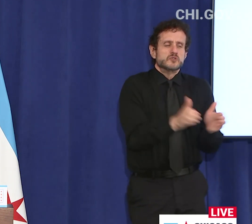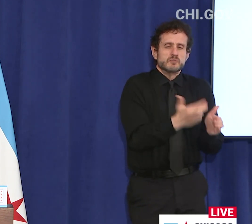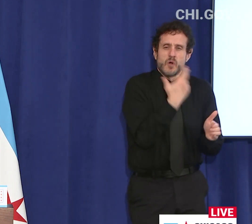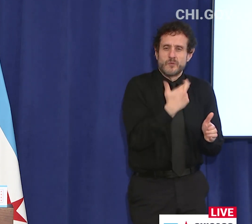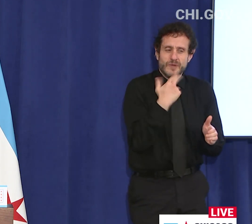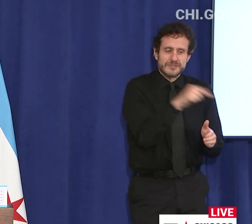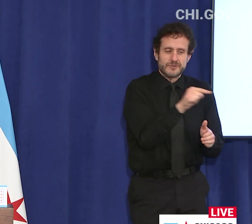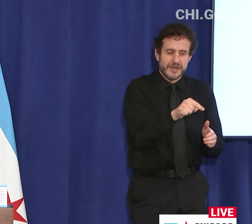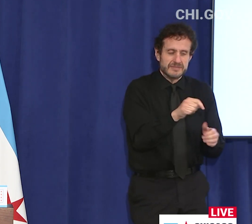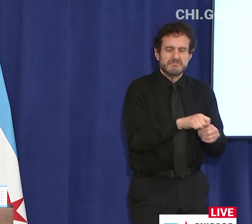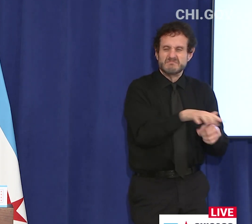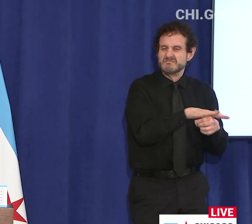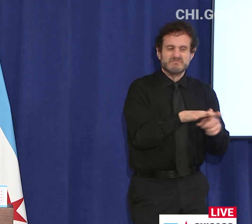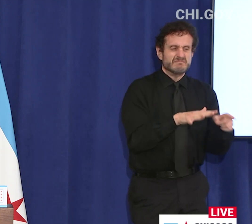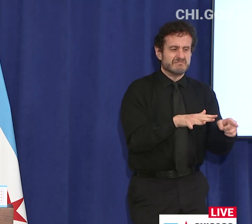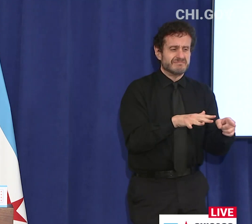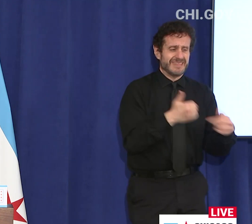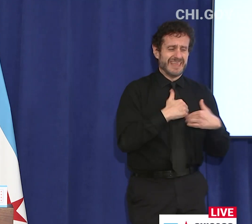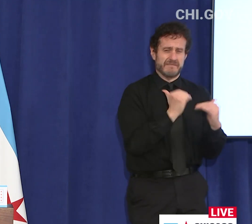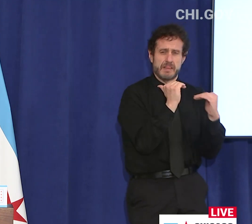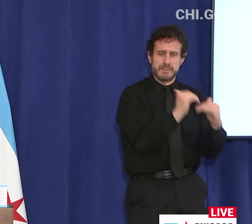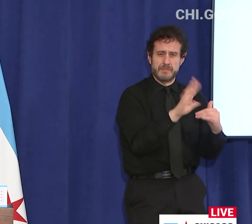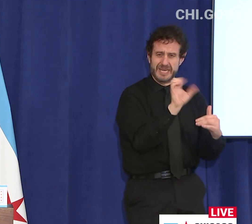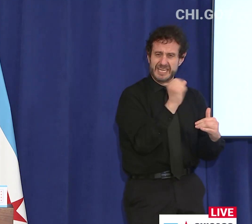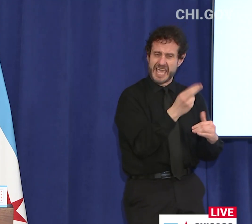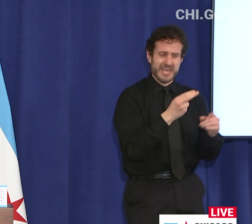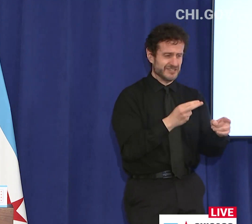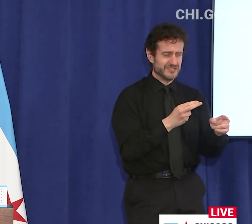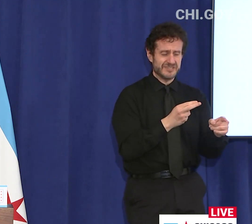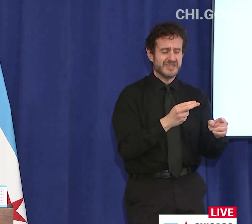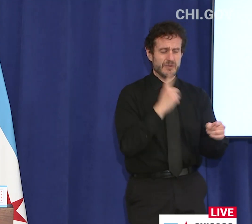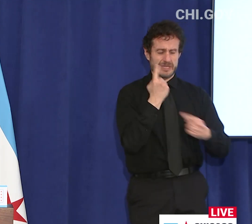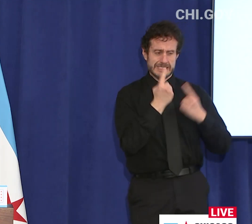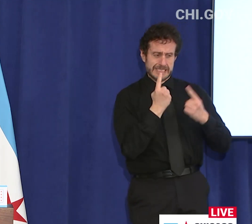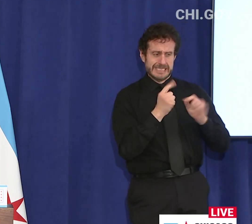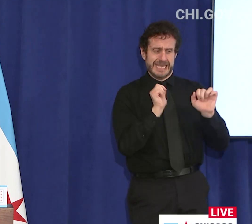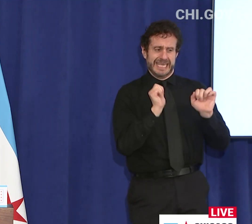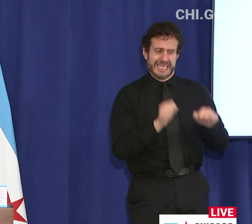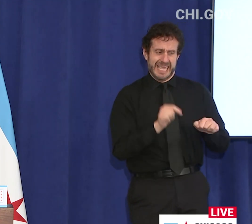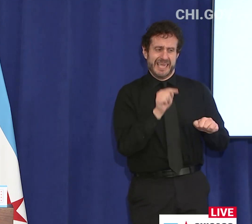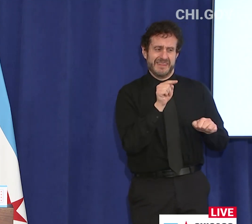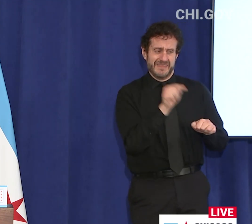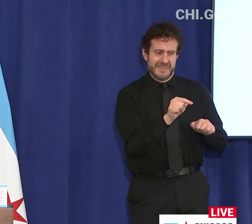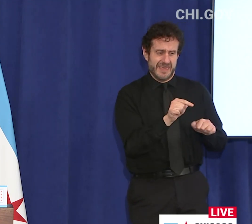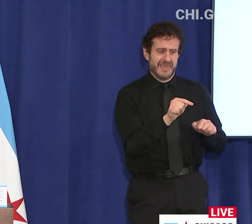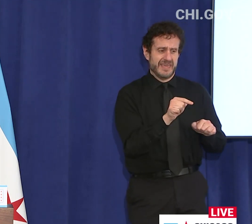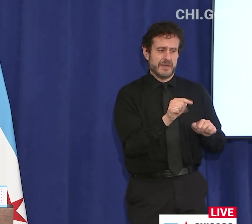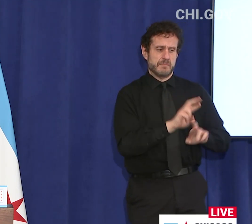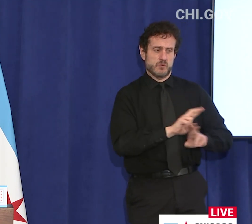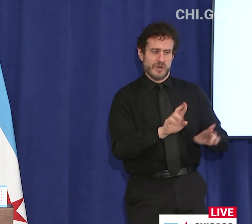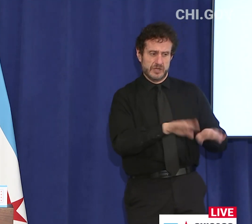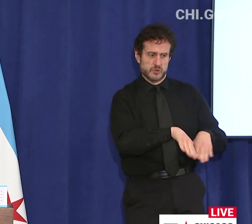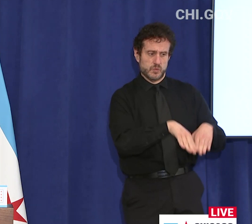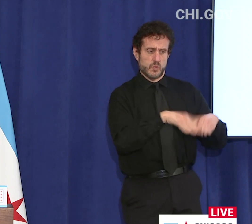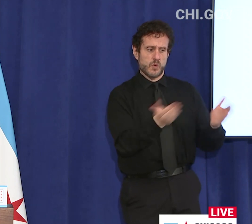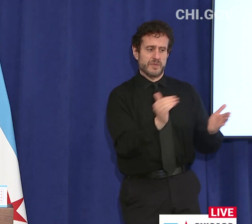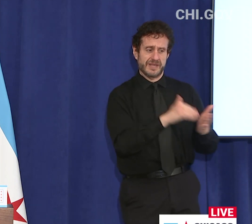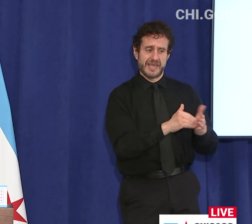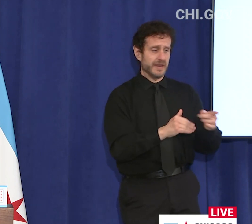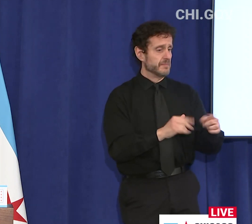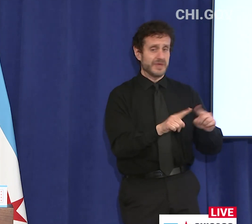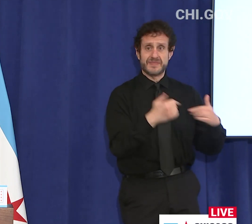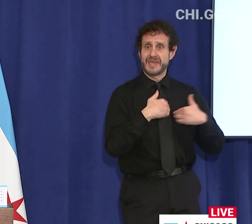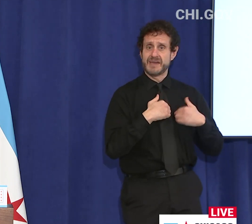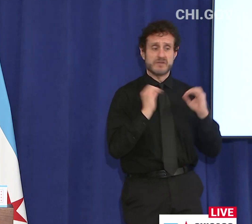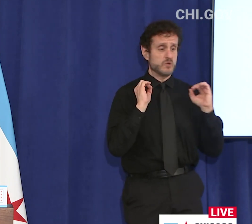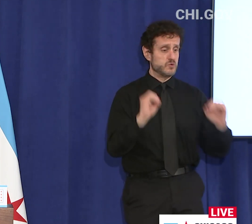restaurants that the cash flow is very limited, and really thinking about, can they prepare to open back up if they don't